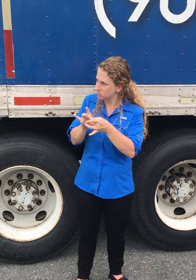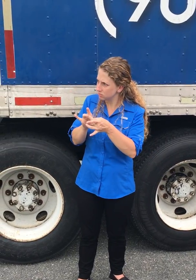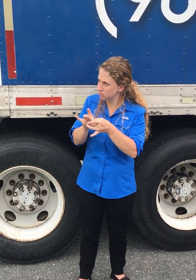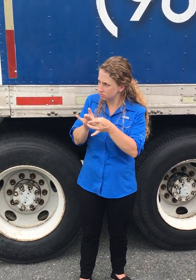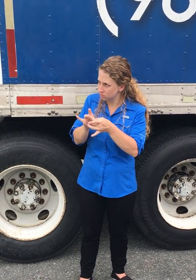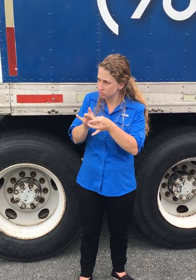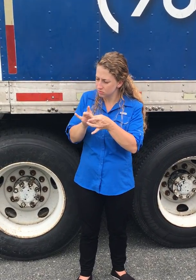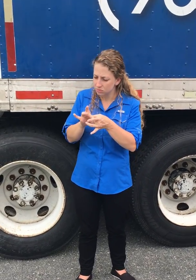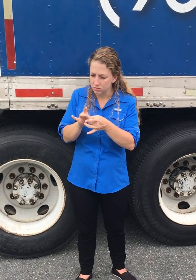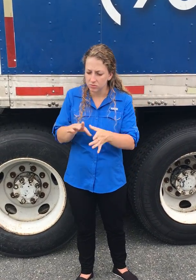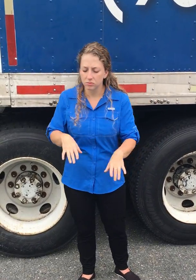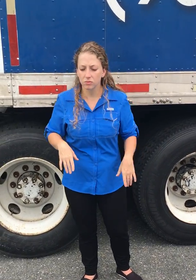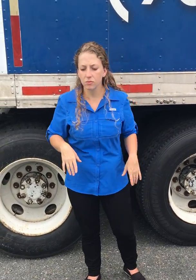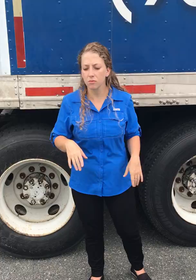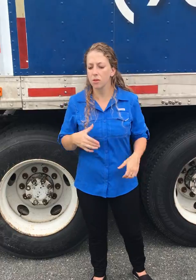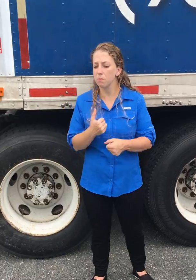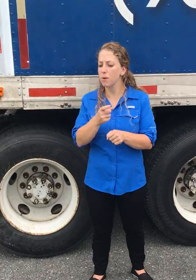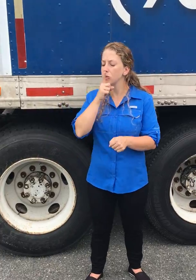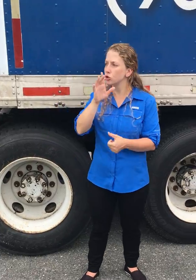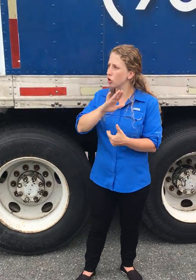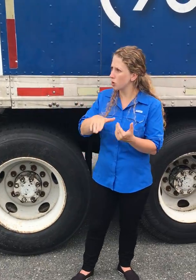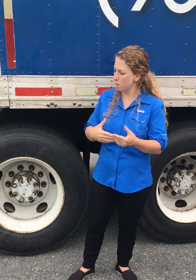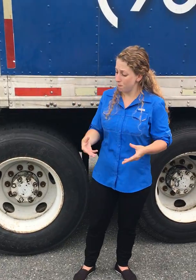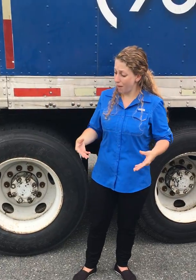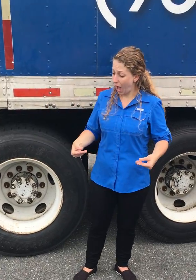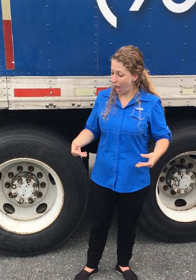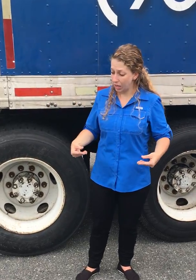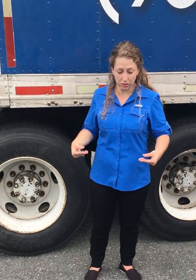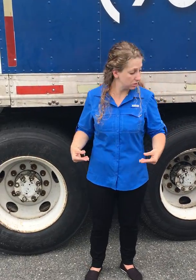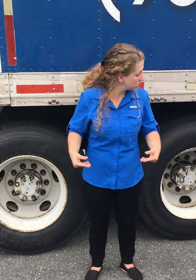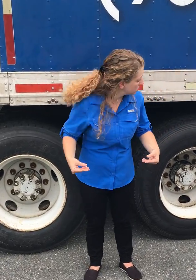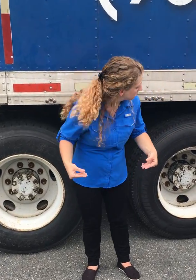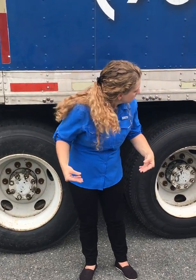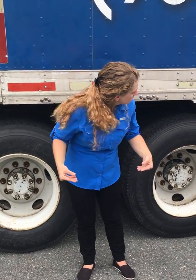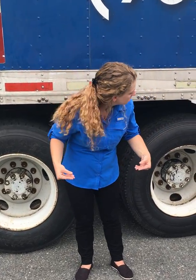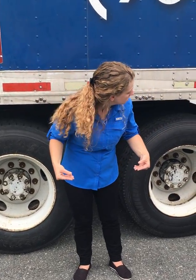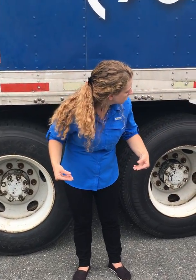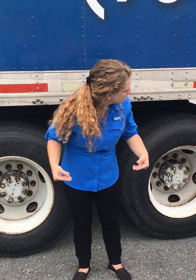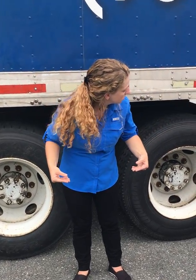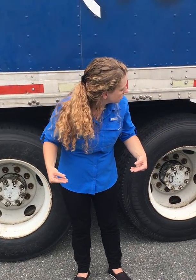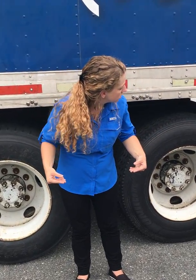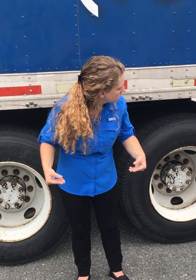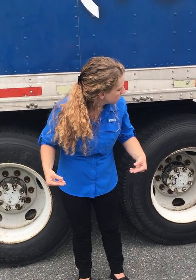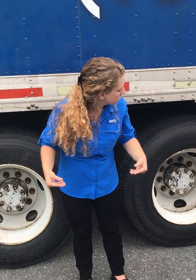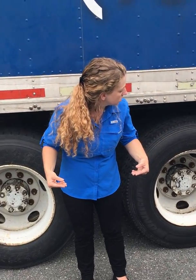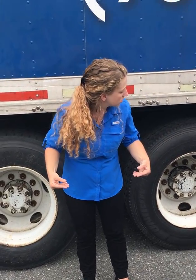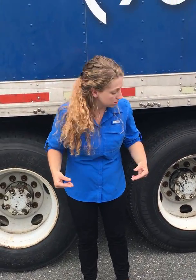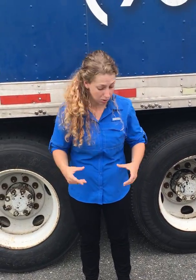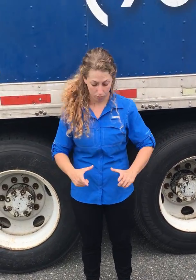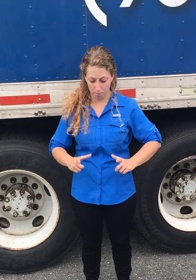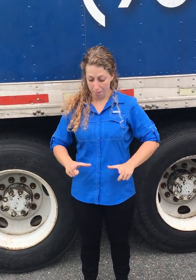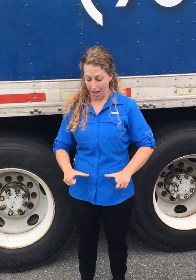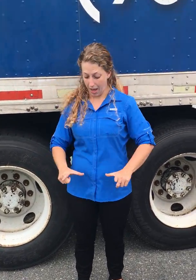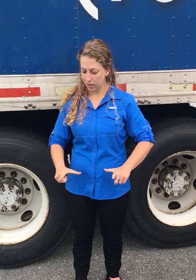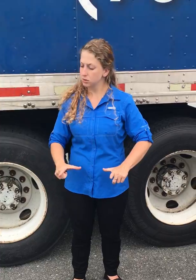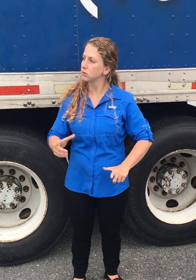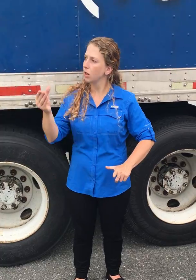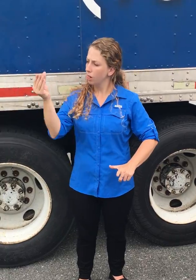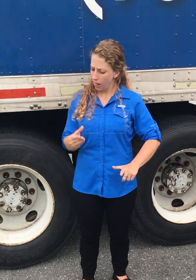I also want to make sure that my landing gear pads are securely fastened to the legs. They're not going anywhere. They're not going to fall off going down